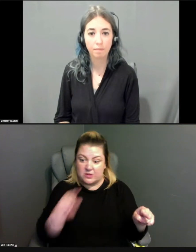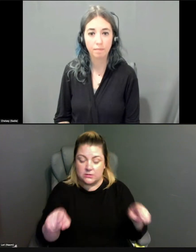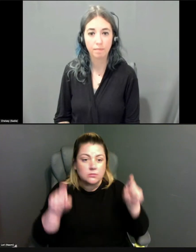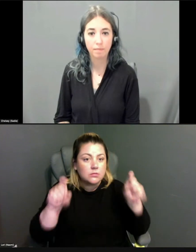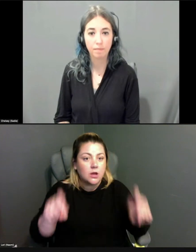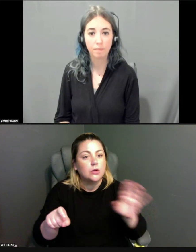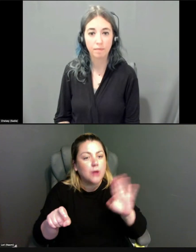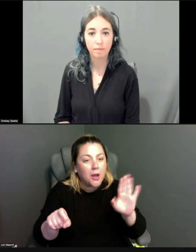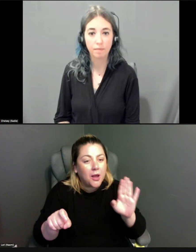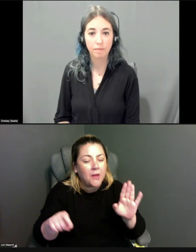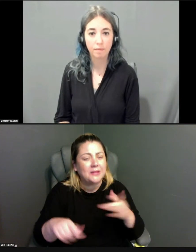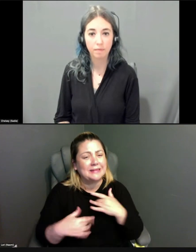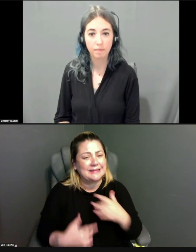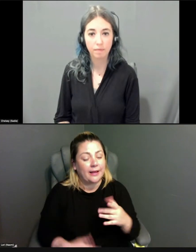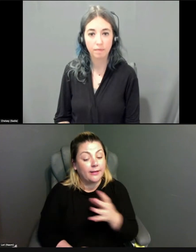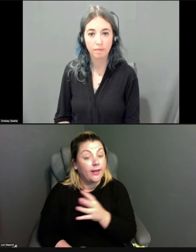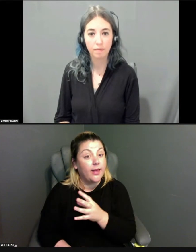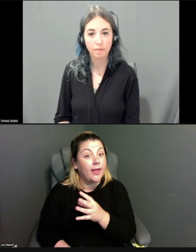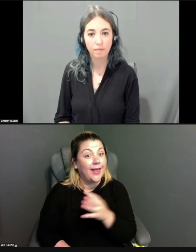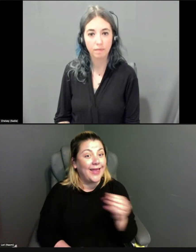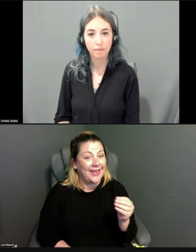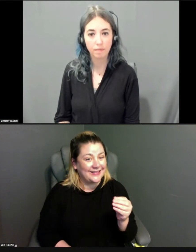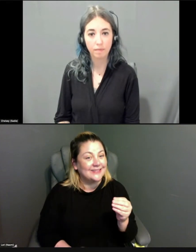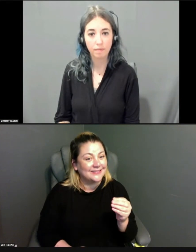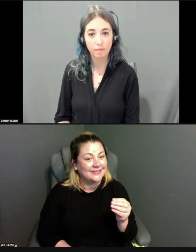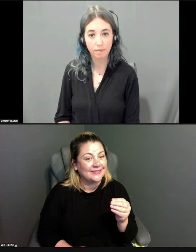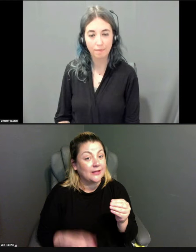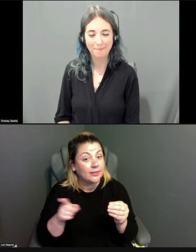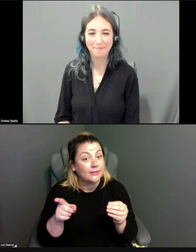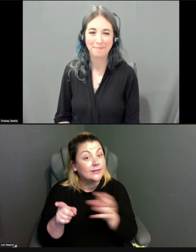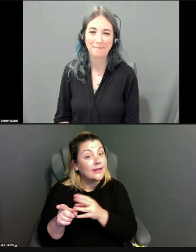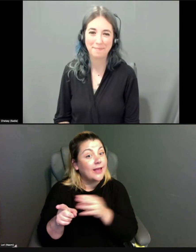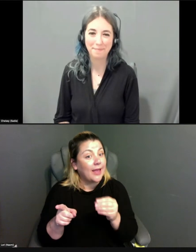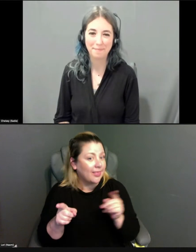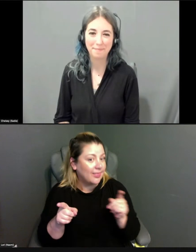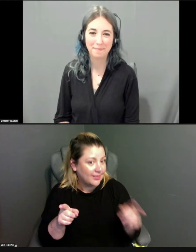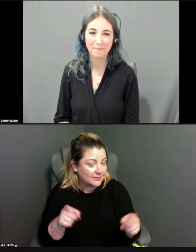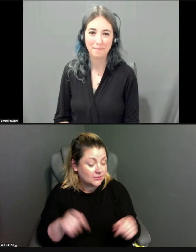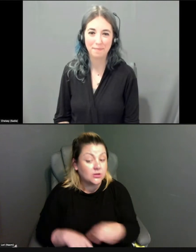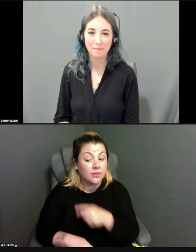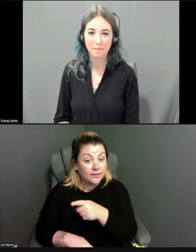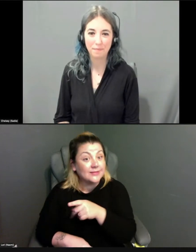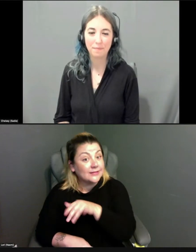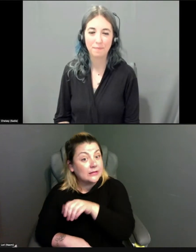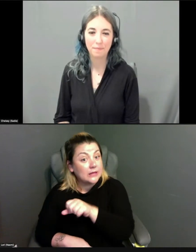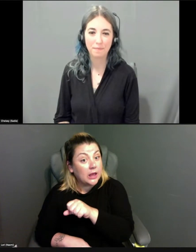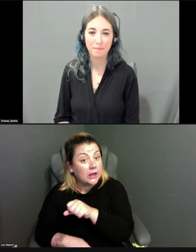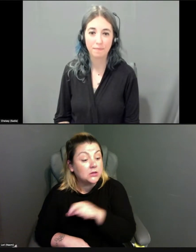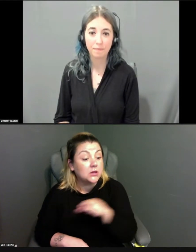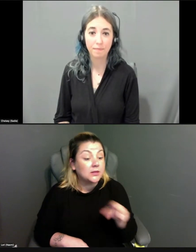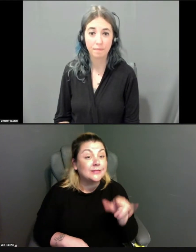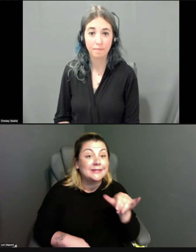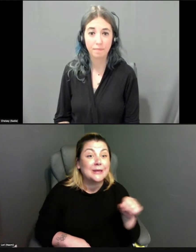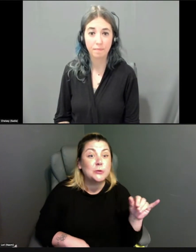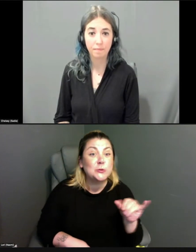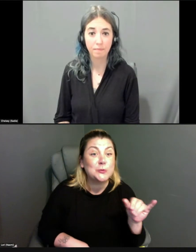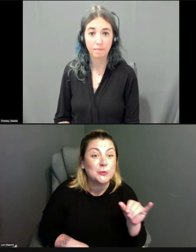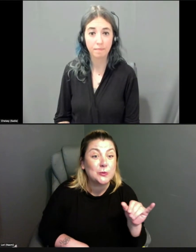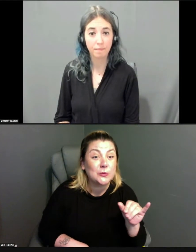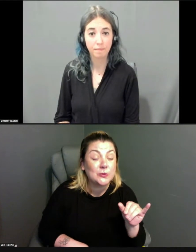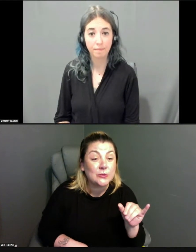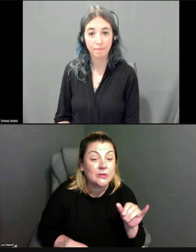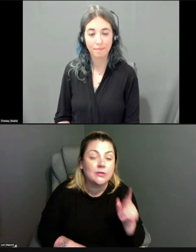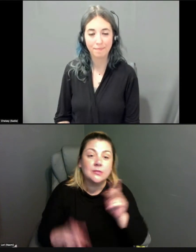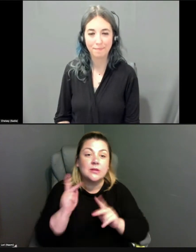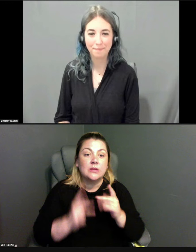like, hey, both of these things are actually kind of true, even though it's a little uncomfortable to